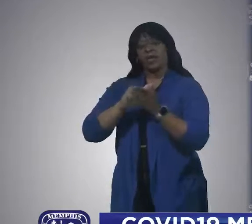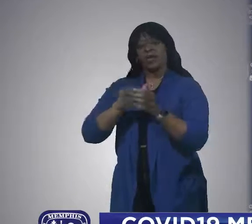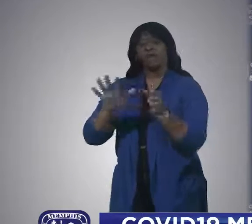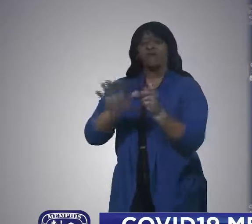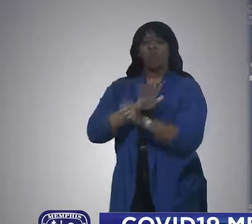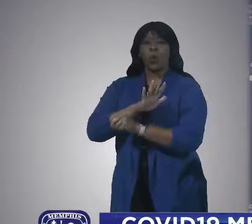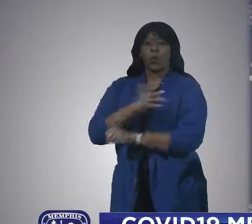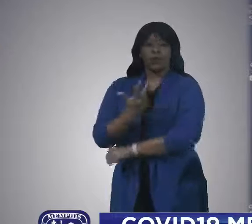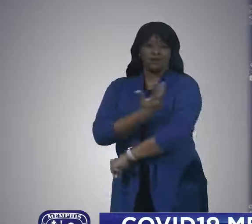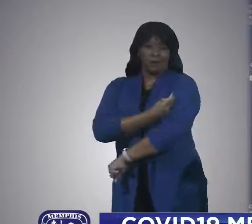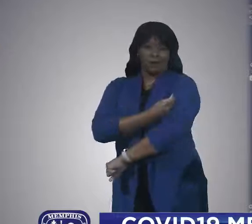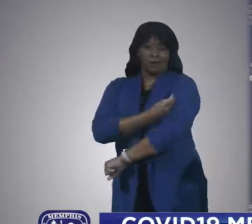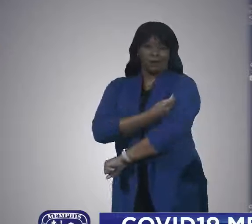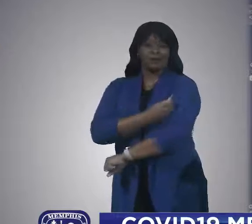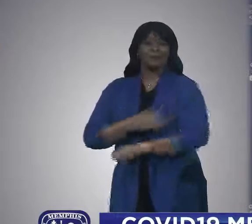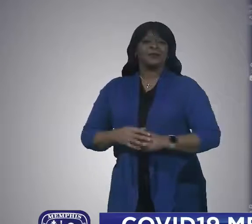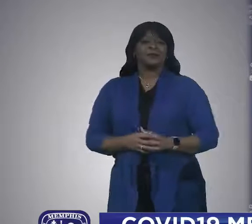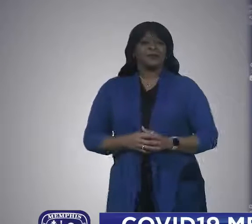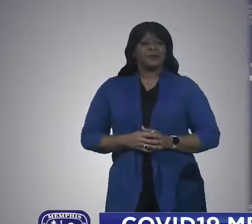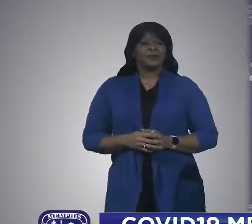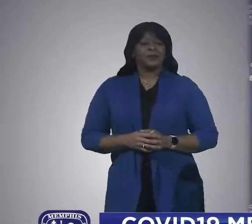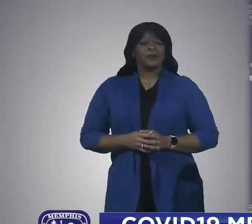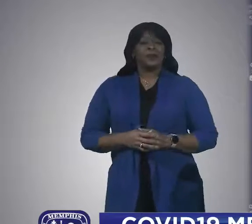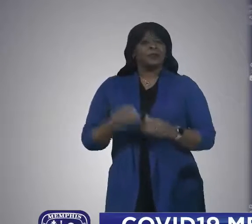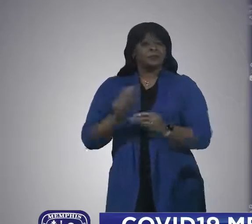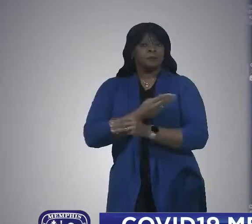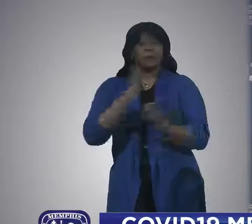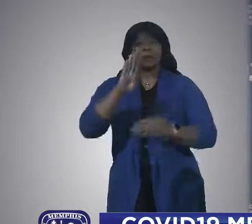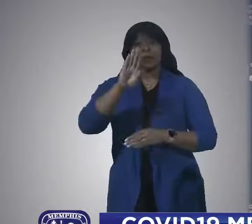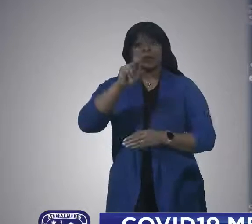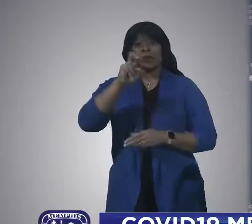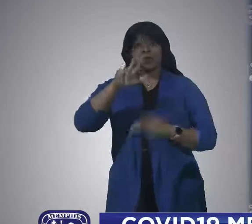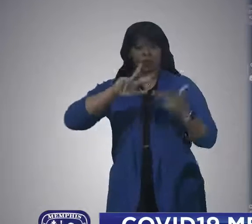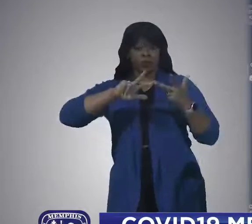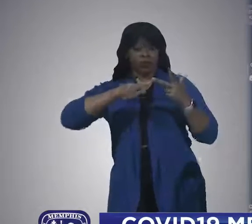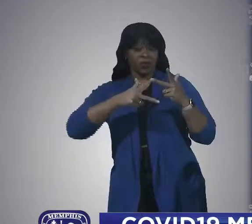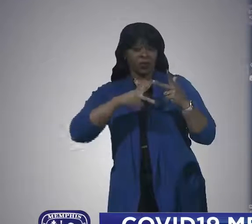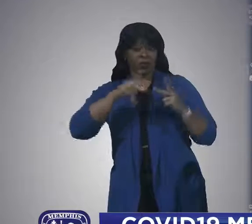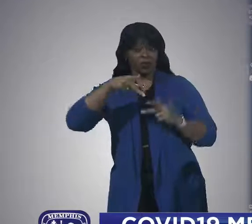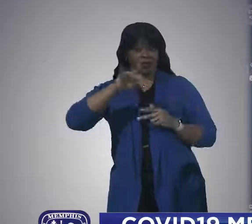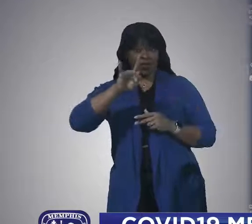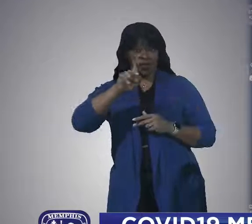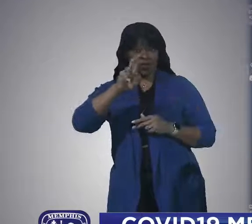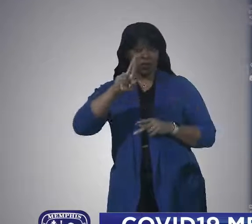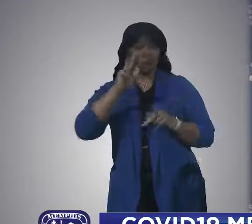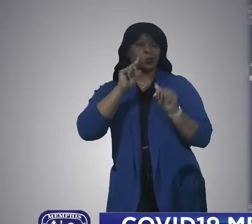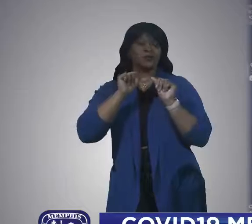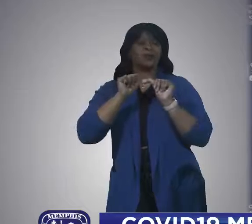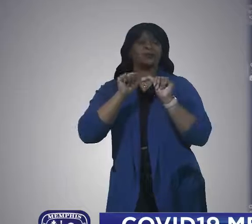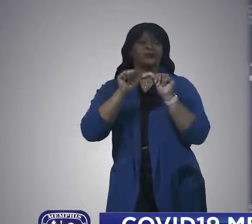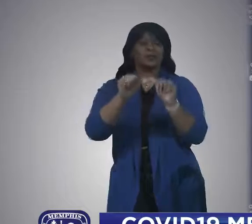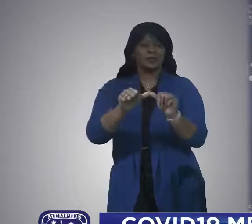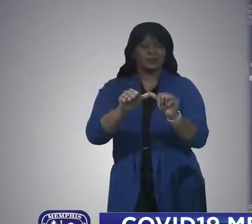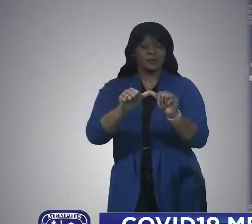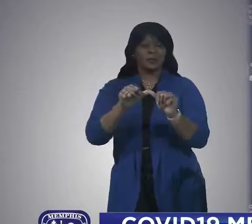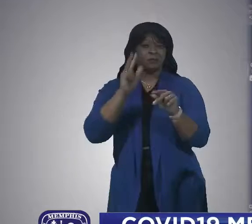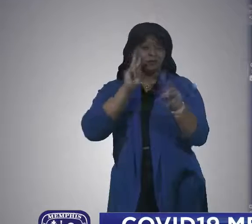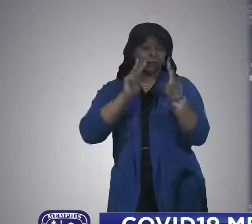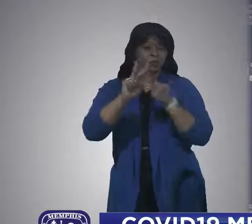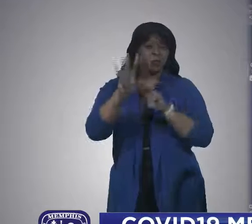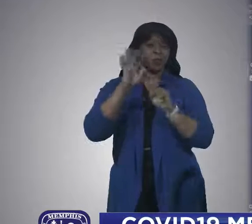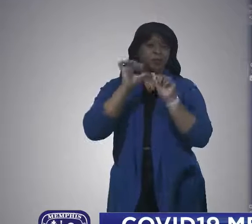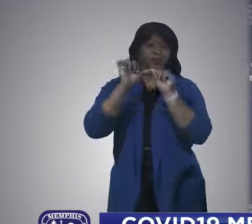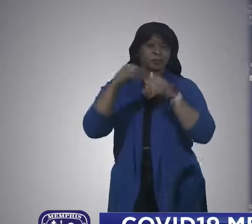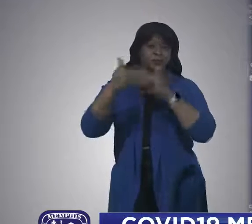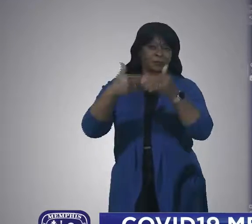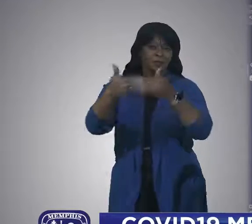people. As you know, we have been administering booster doses of Pfizer, and we will continue to do that for the foreseeable future.